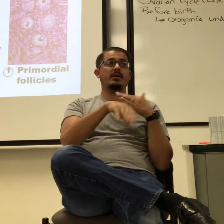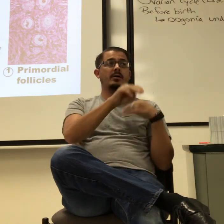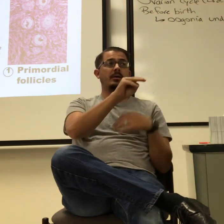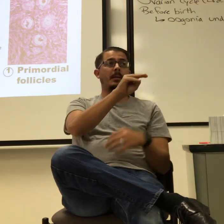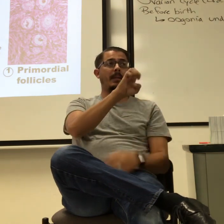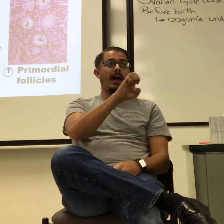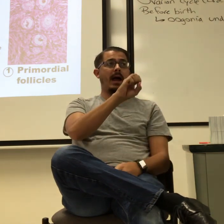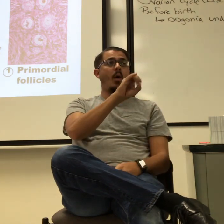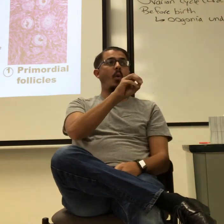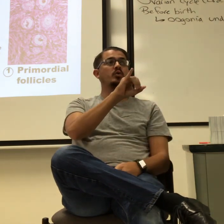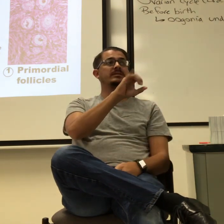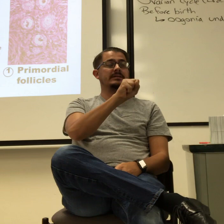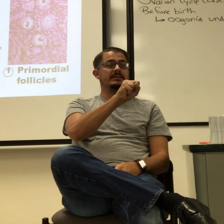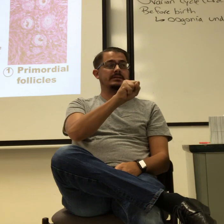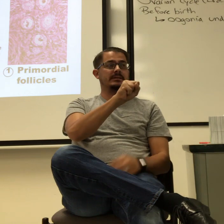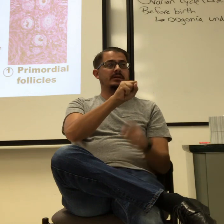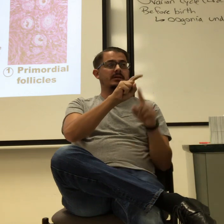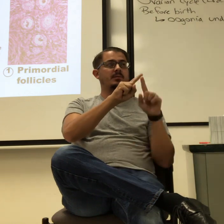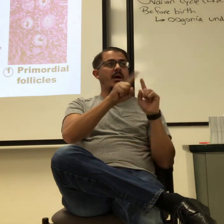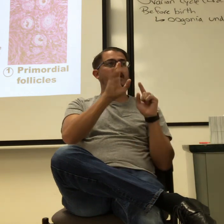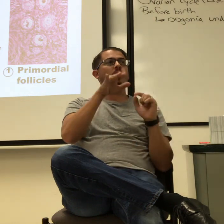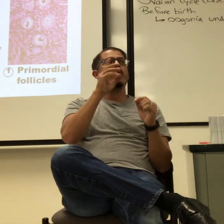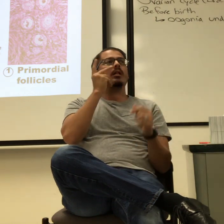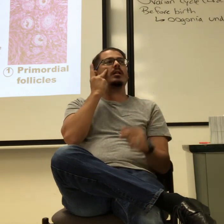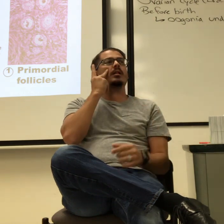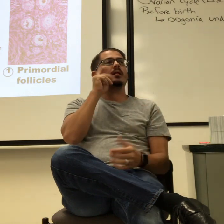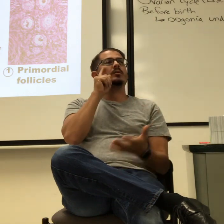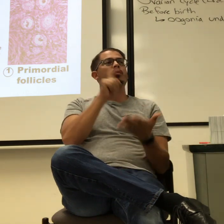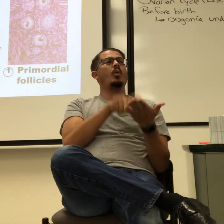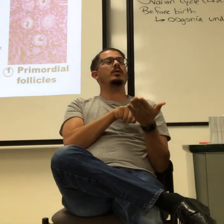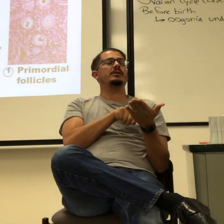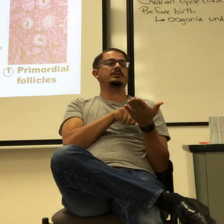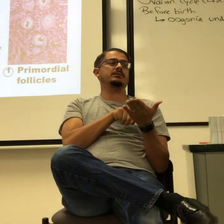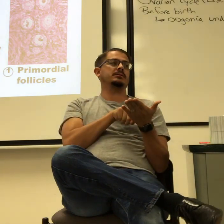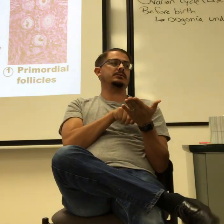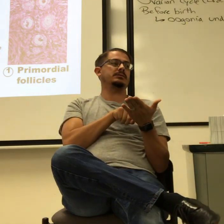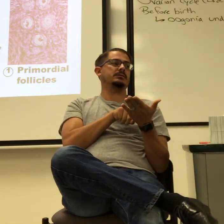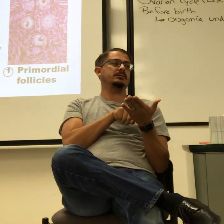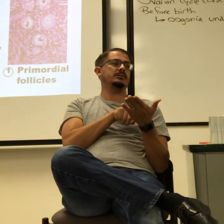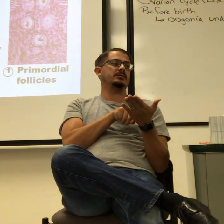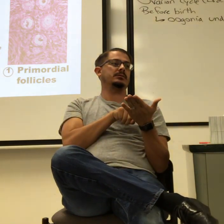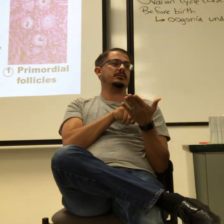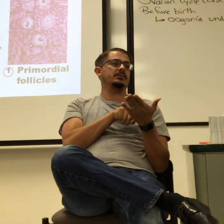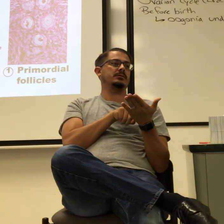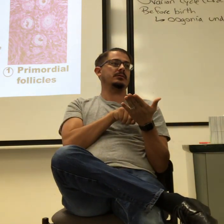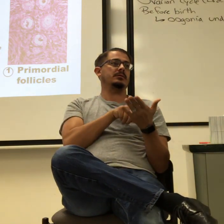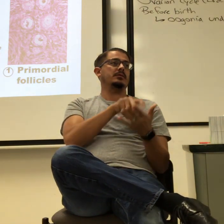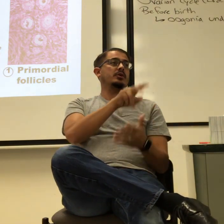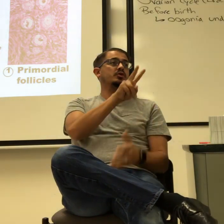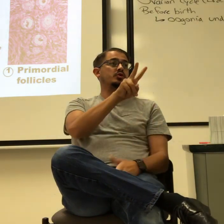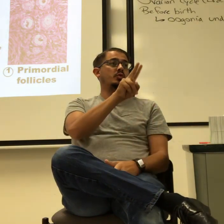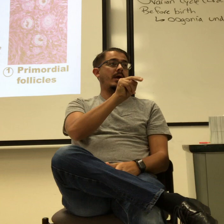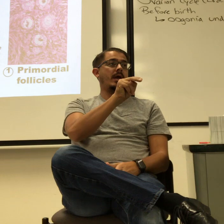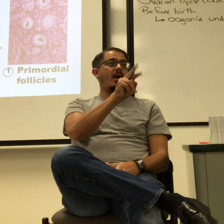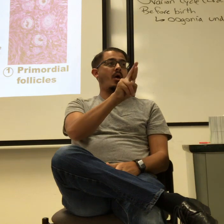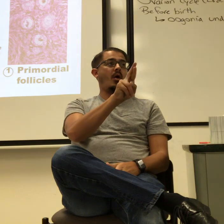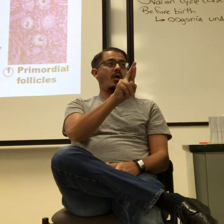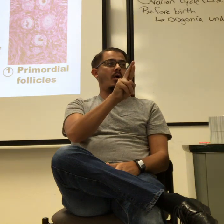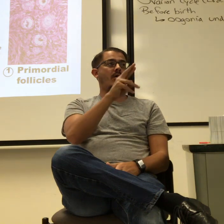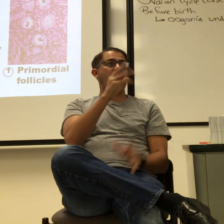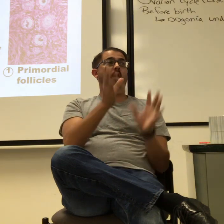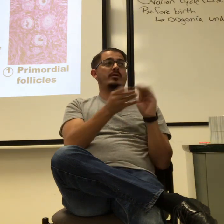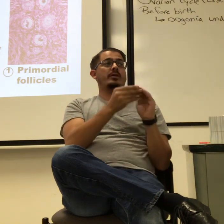meiosis. However, what we'll see is that I'm writing 2NR. You have 23